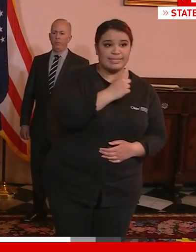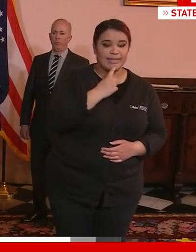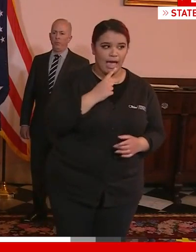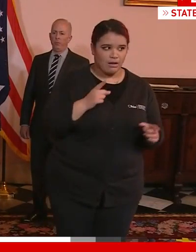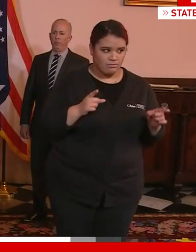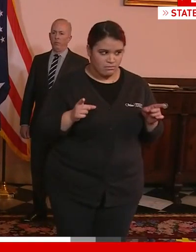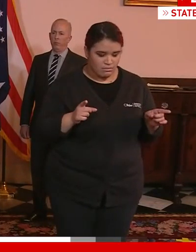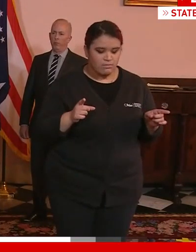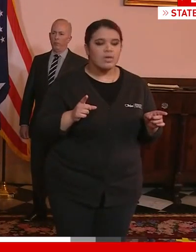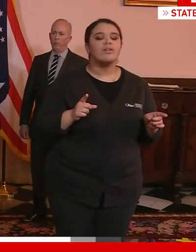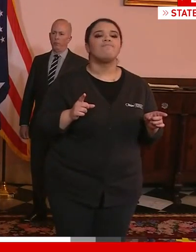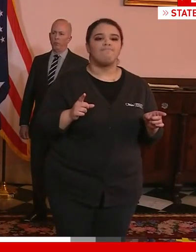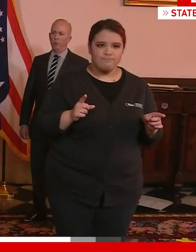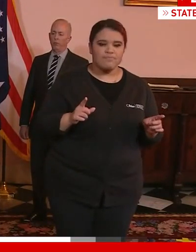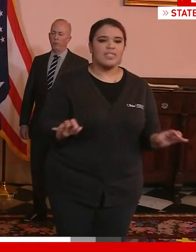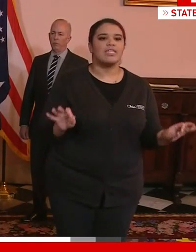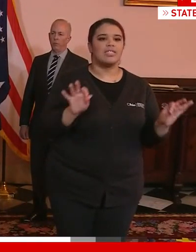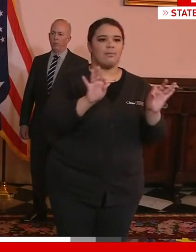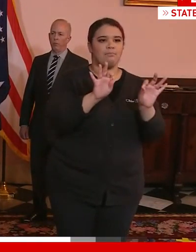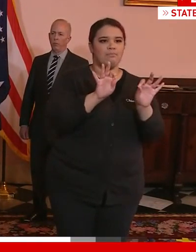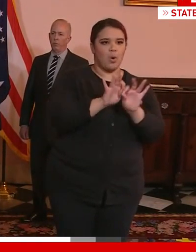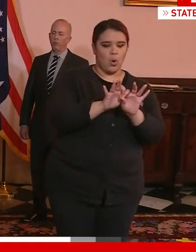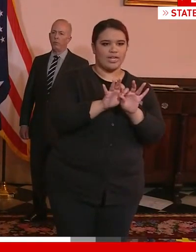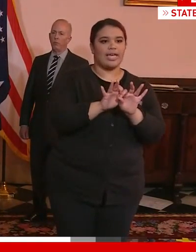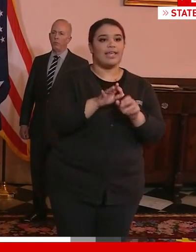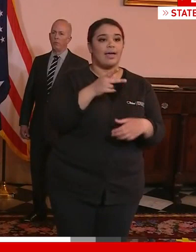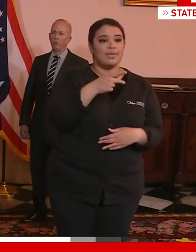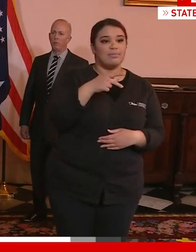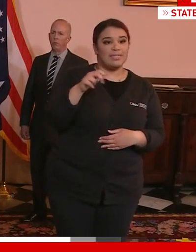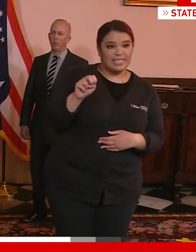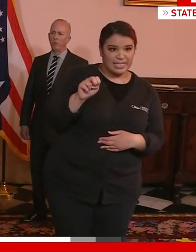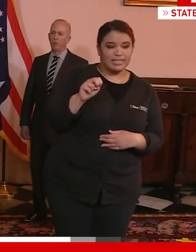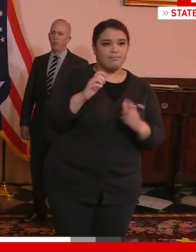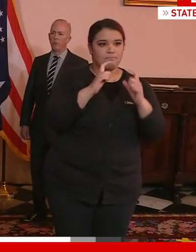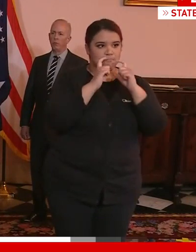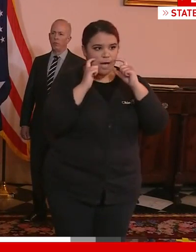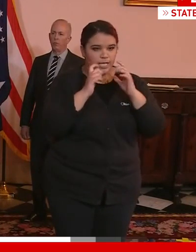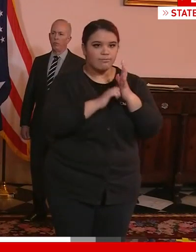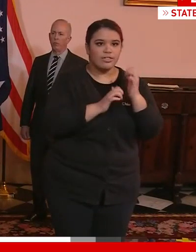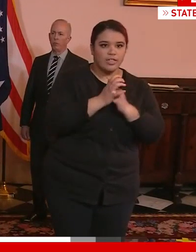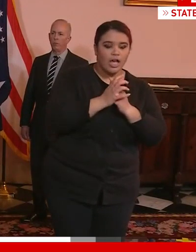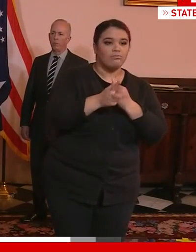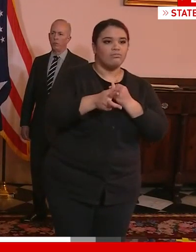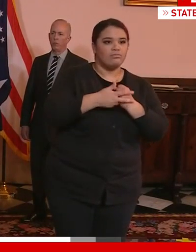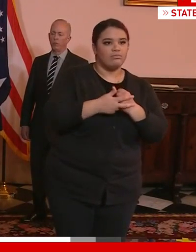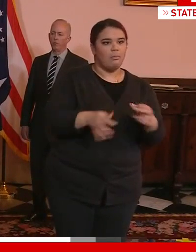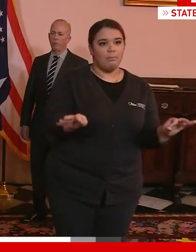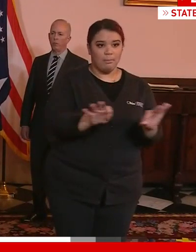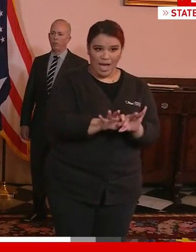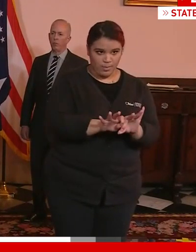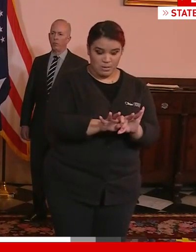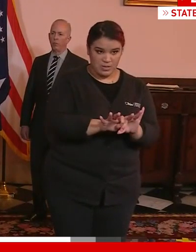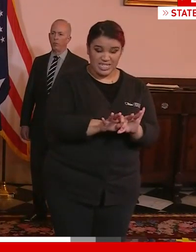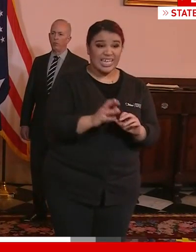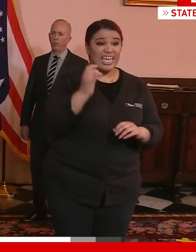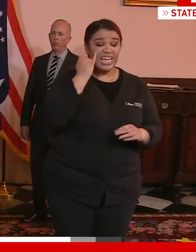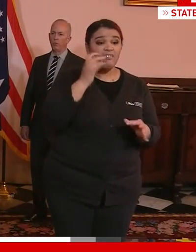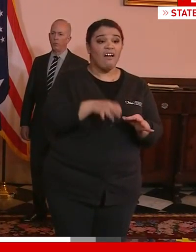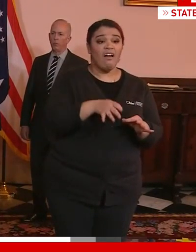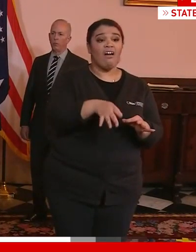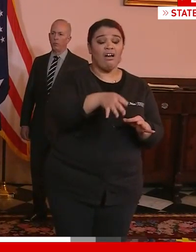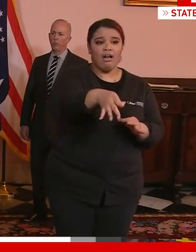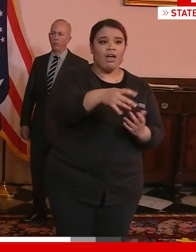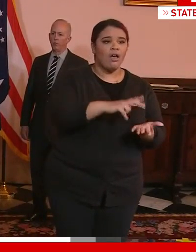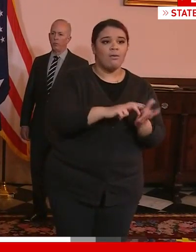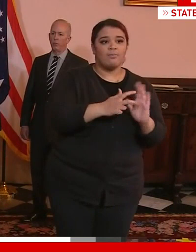to recognize that conservation of PPE is paramount. If we don't do conservation steps now, we will not have healthcare workers that are